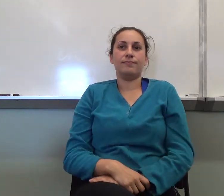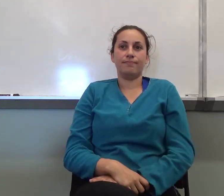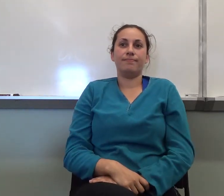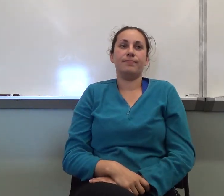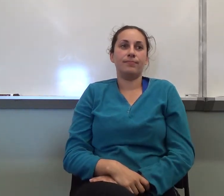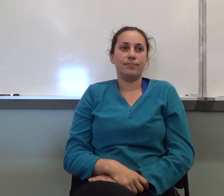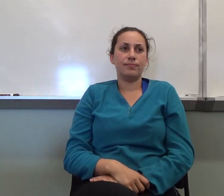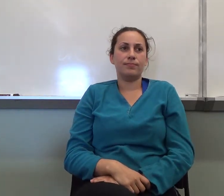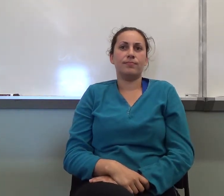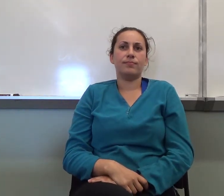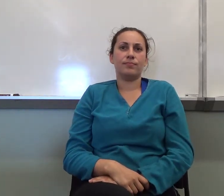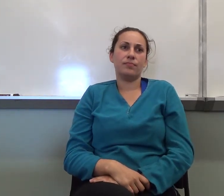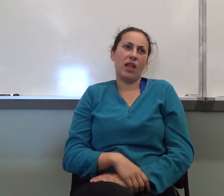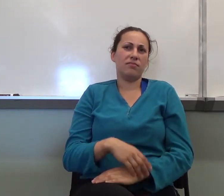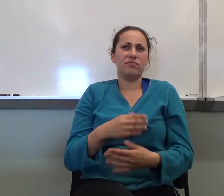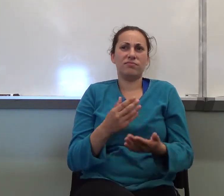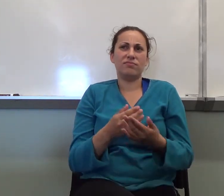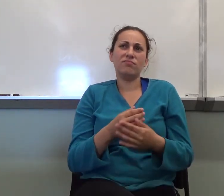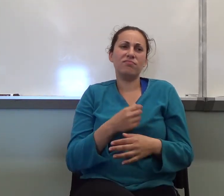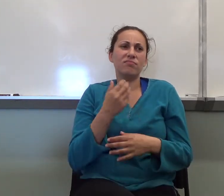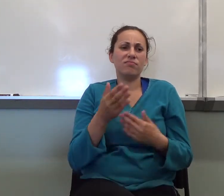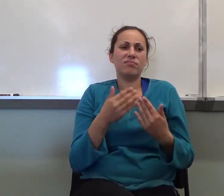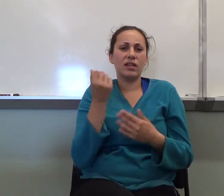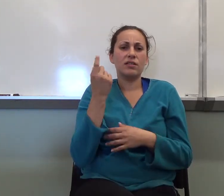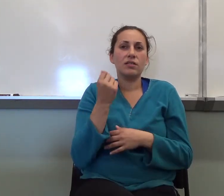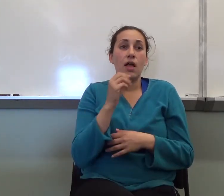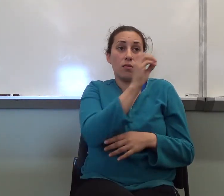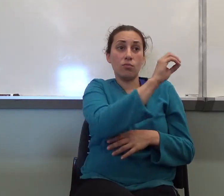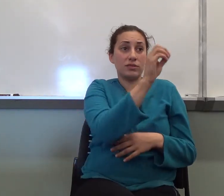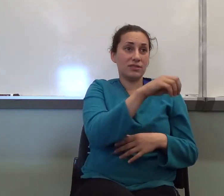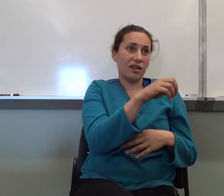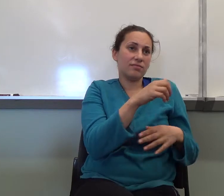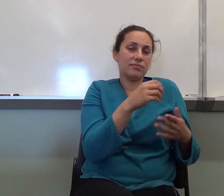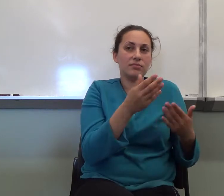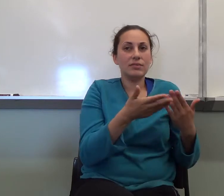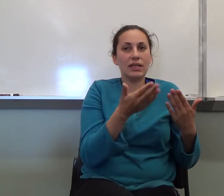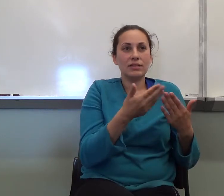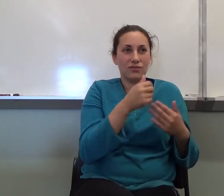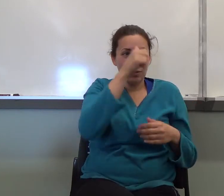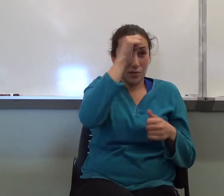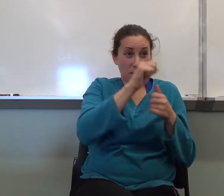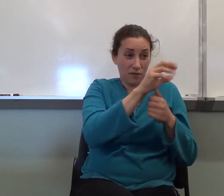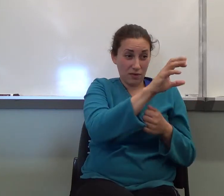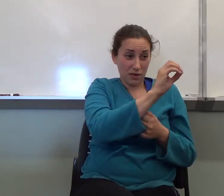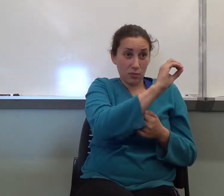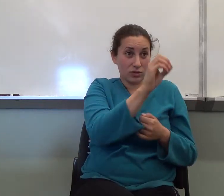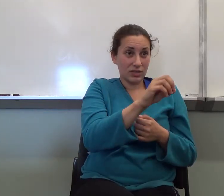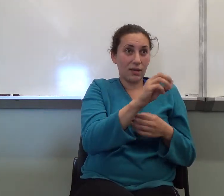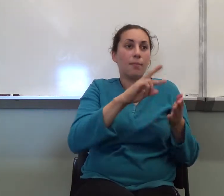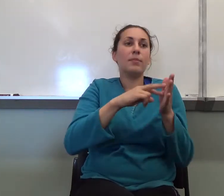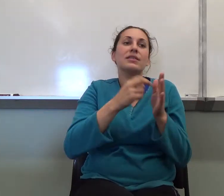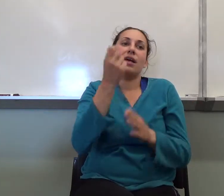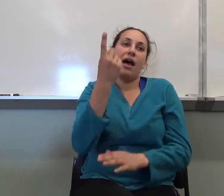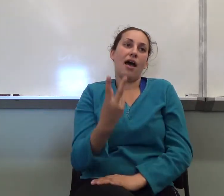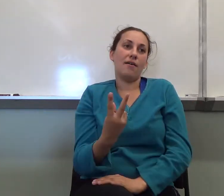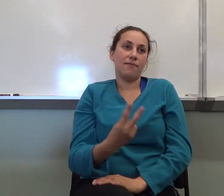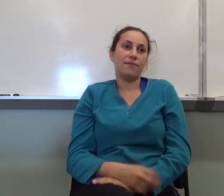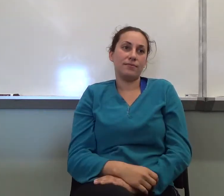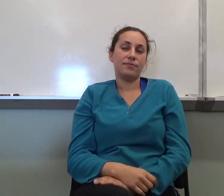Well, that makes some sense because that particular percent is an easy one. Remember, 50% of something is half of it. And sure enough, 32